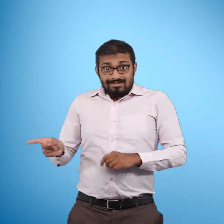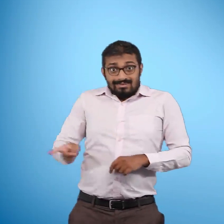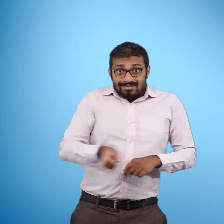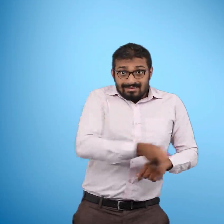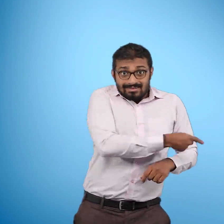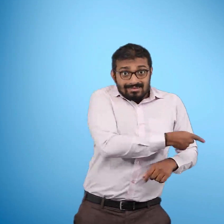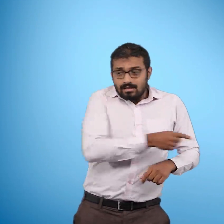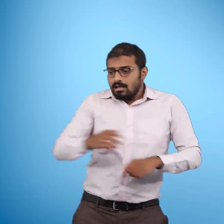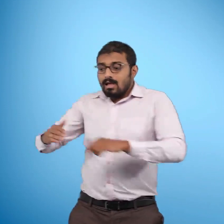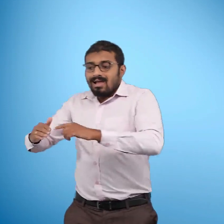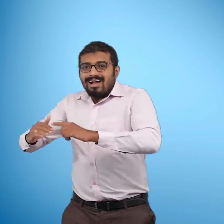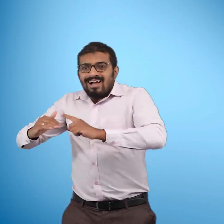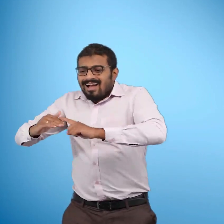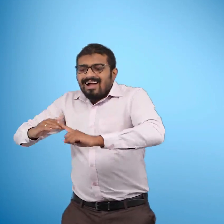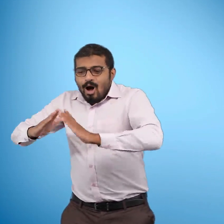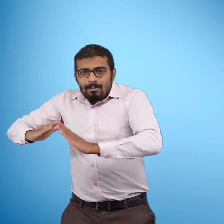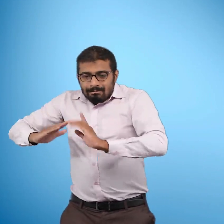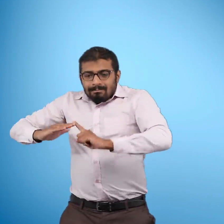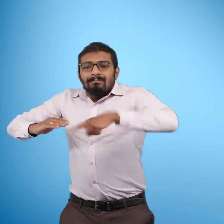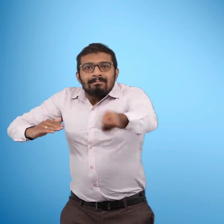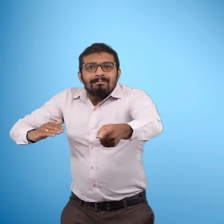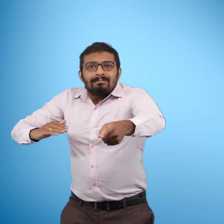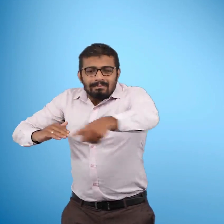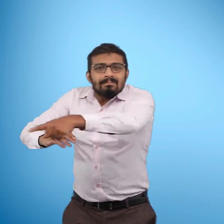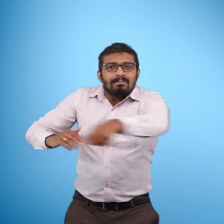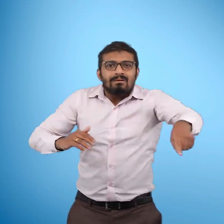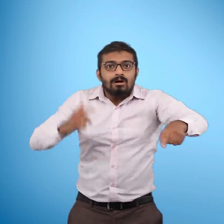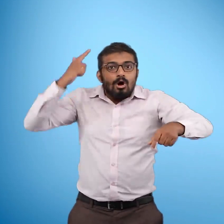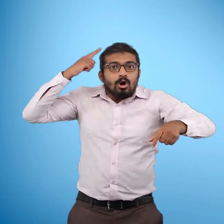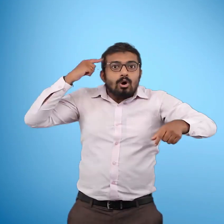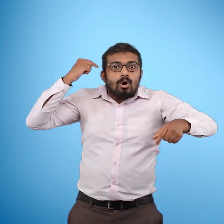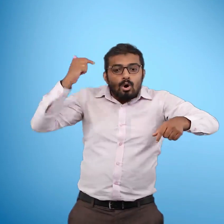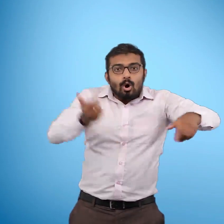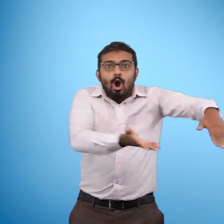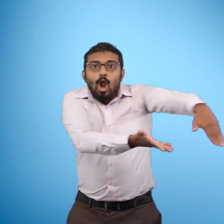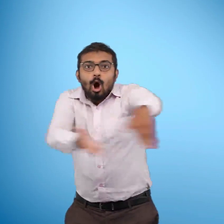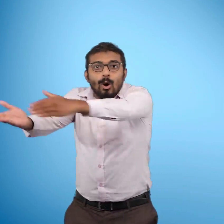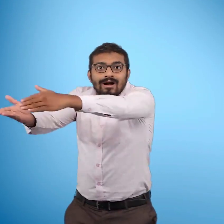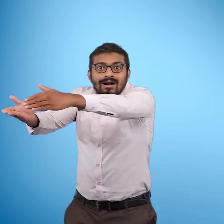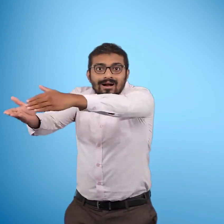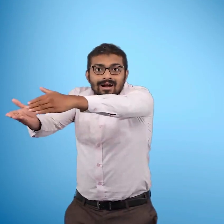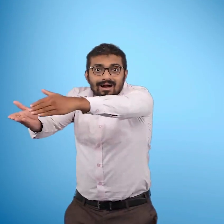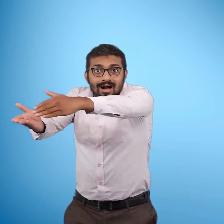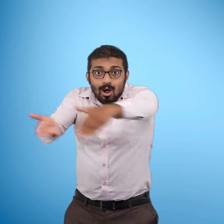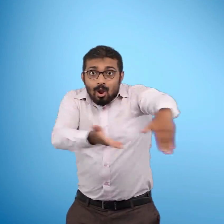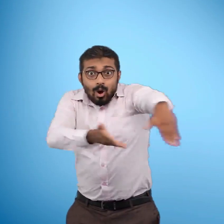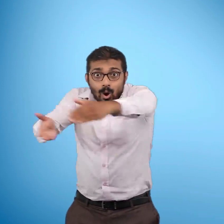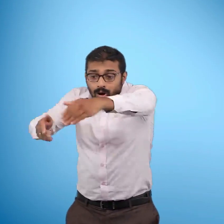Three girls are standing outside the houses at a distance, talking to each other. There is a road a